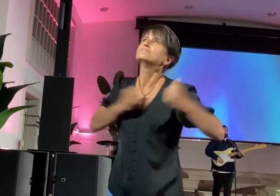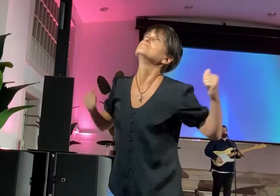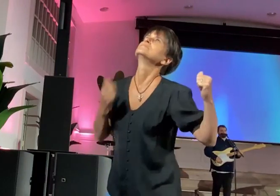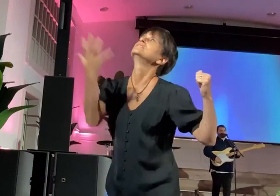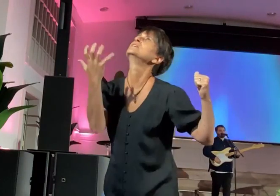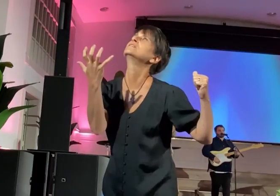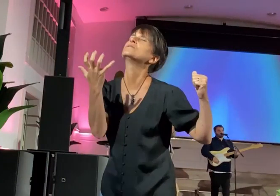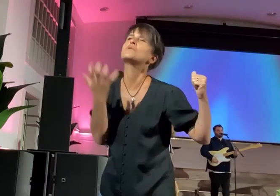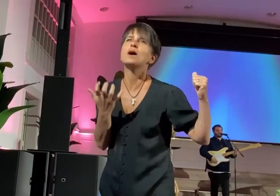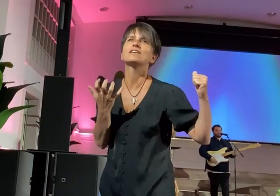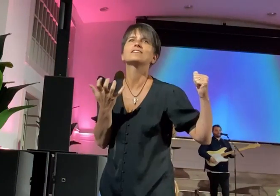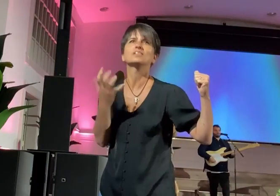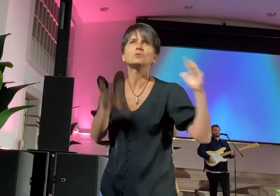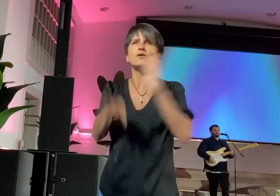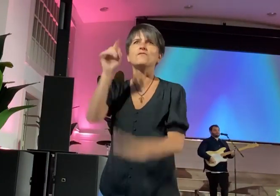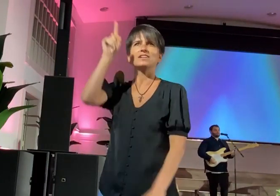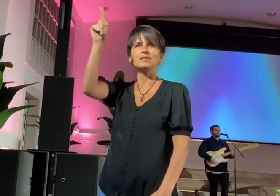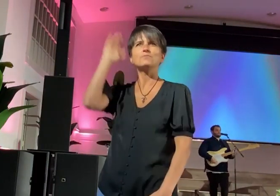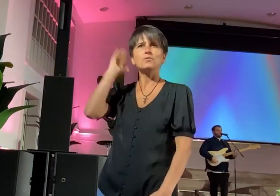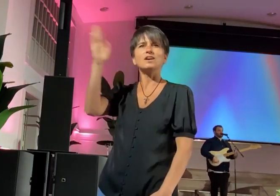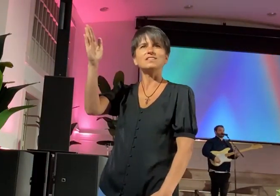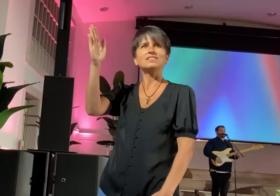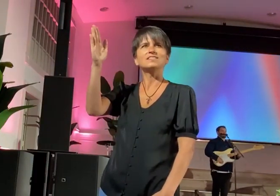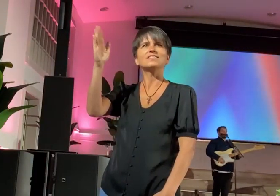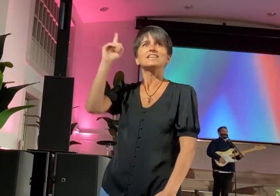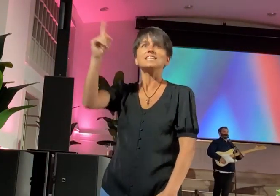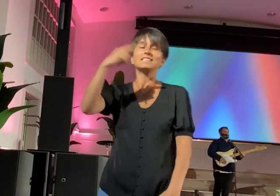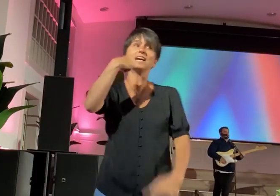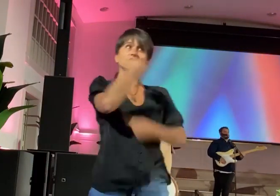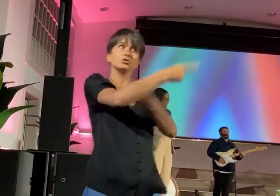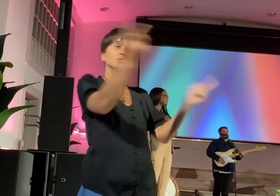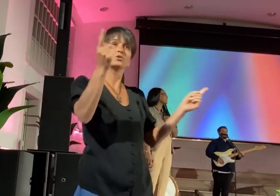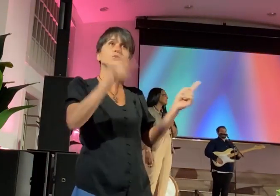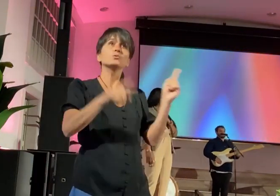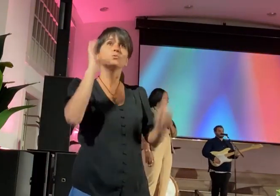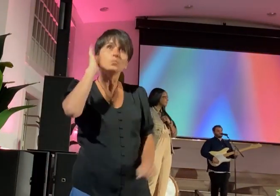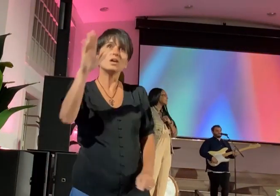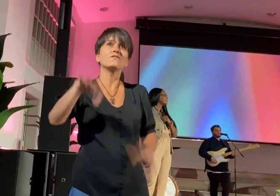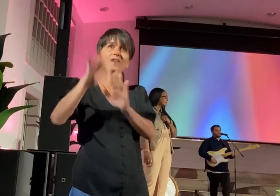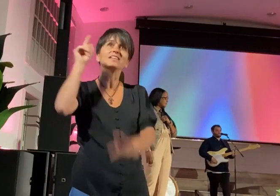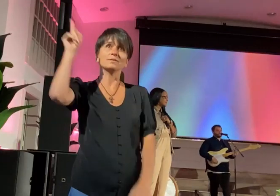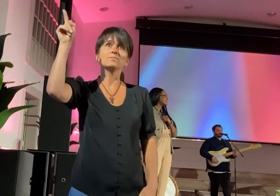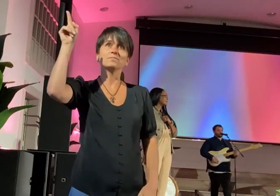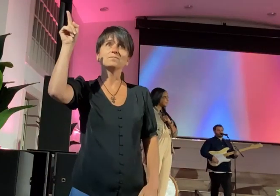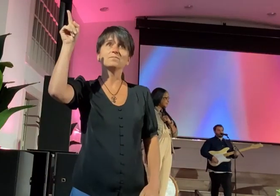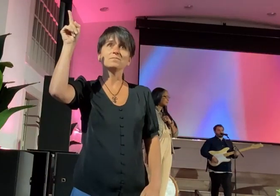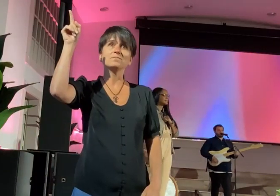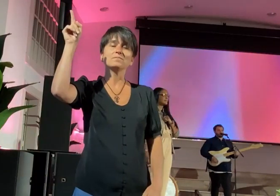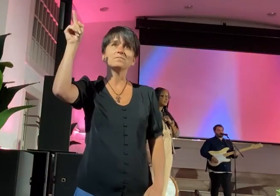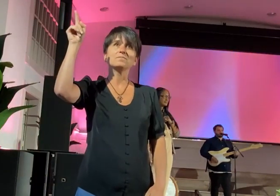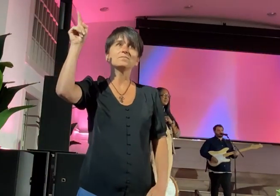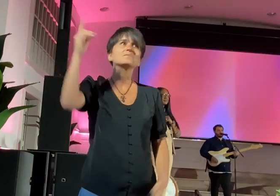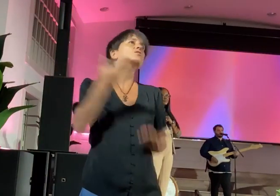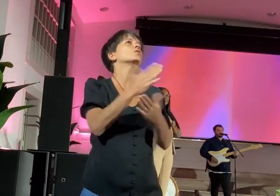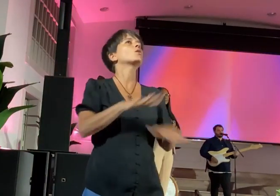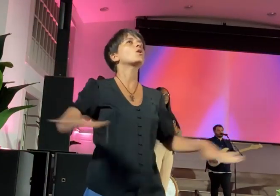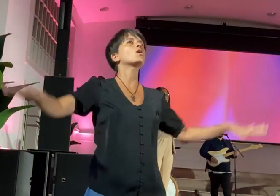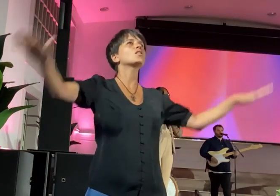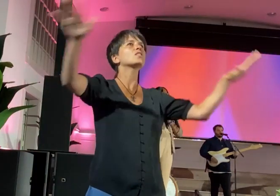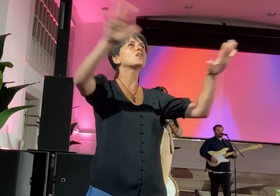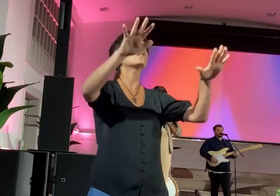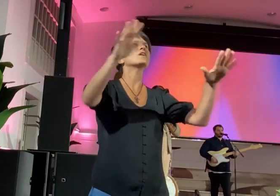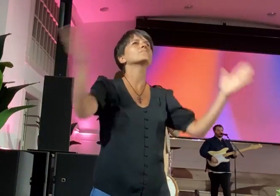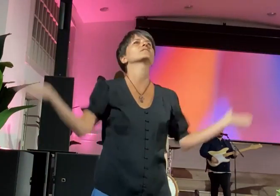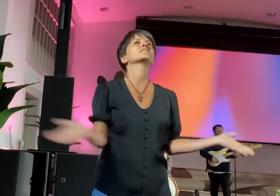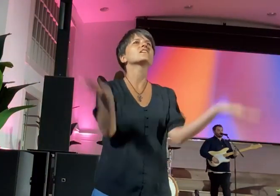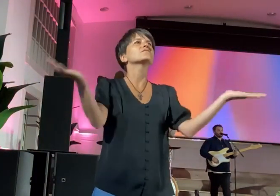wholeheartedly, we will find him. He says, you will find me, says the Lord. So all across this place, I just want to encourage